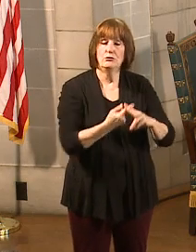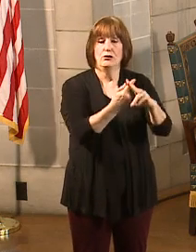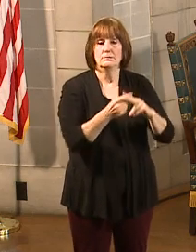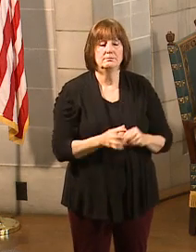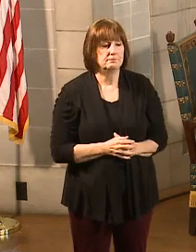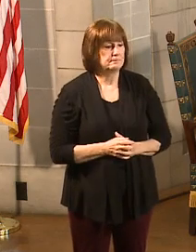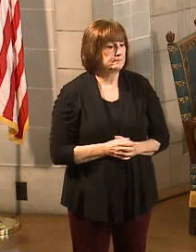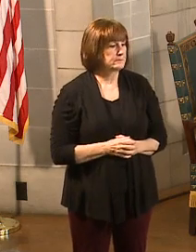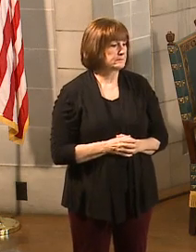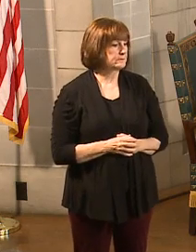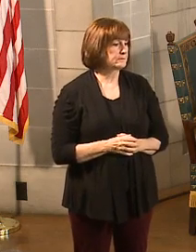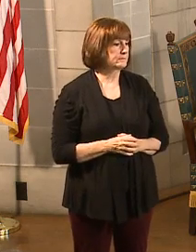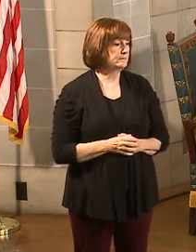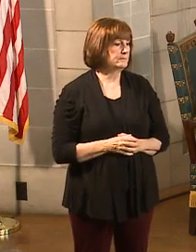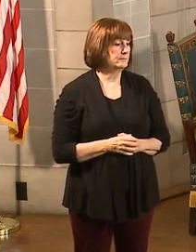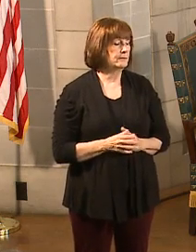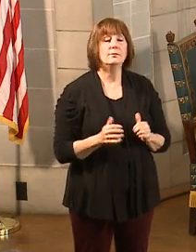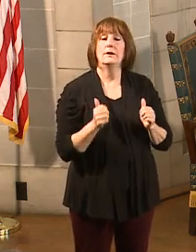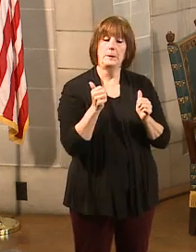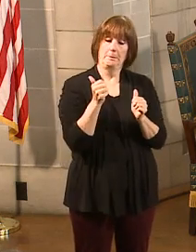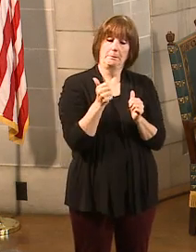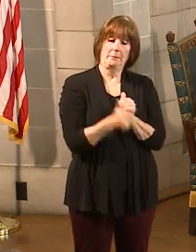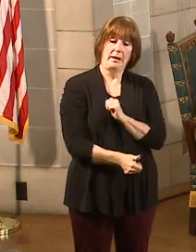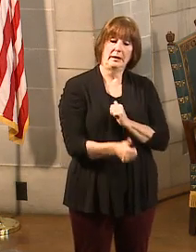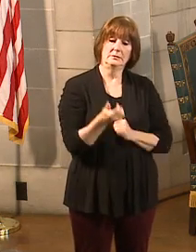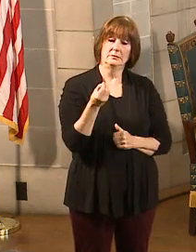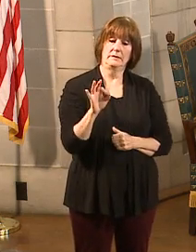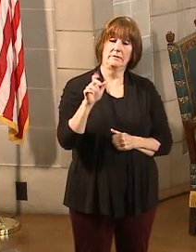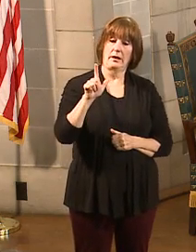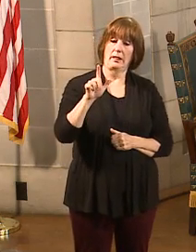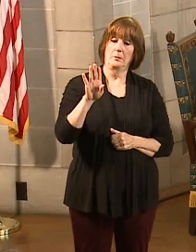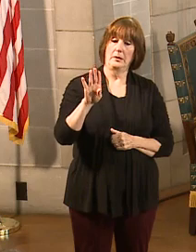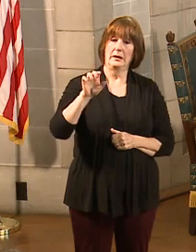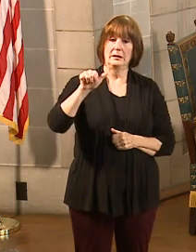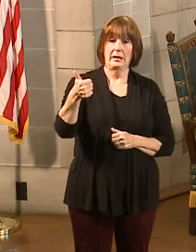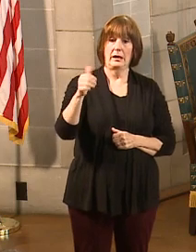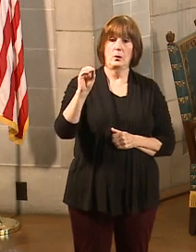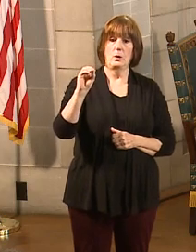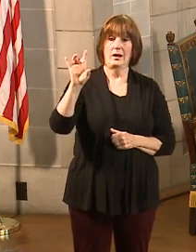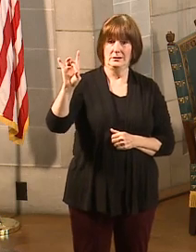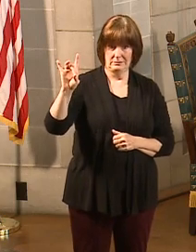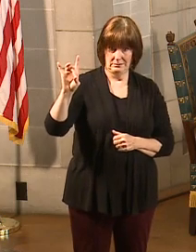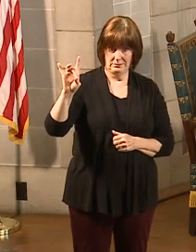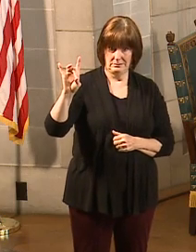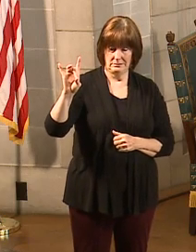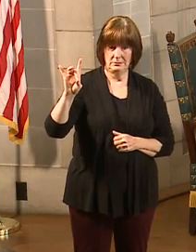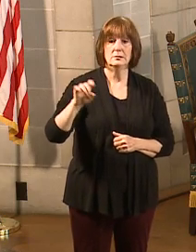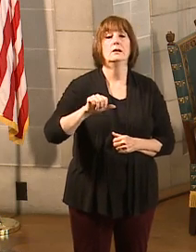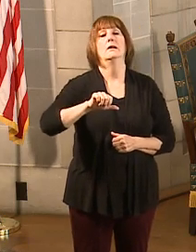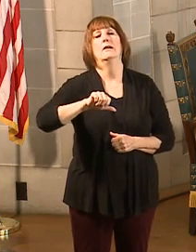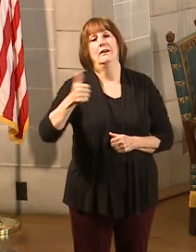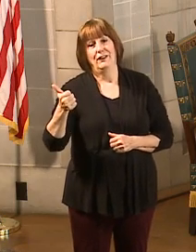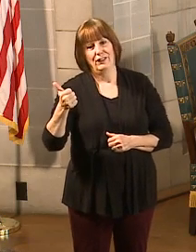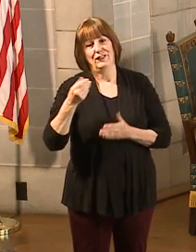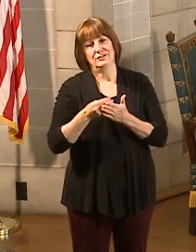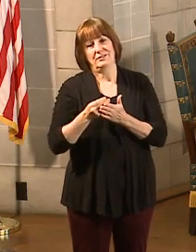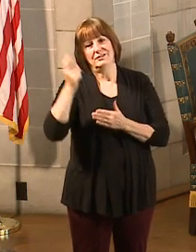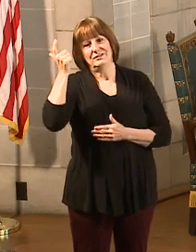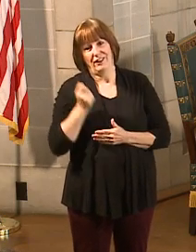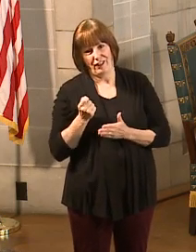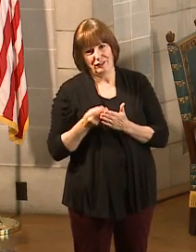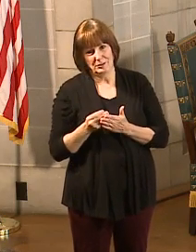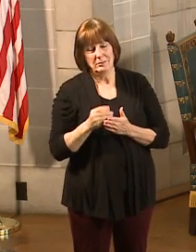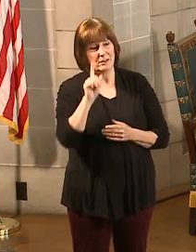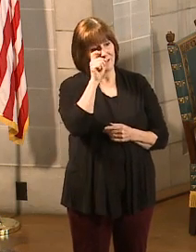And with the passage of LB 1008, There's an additional scholarship now, the Governor's